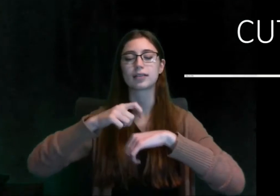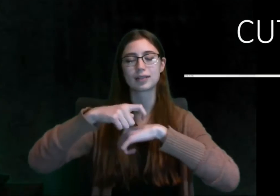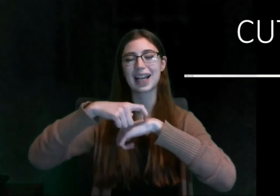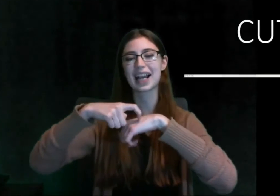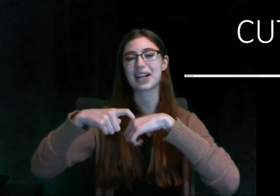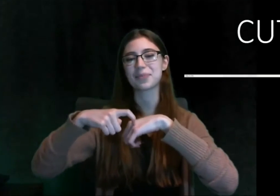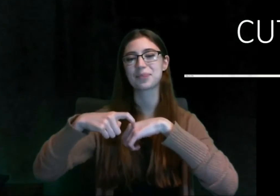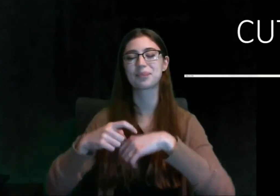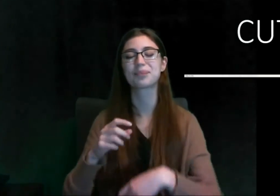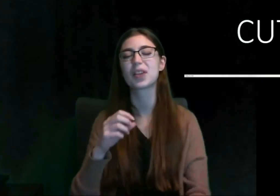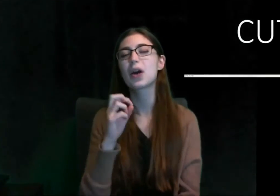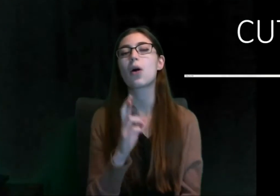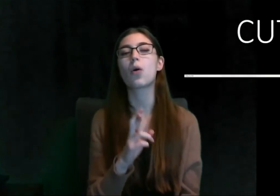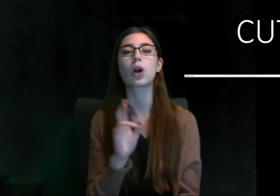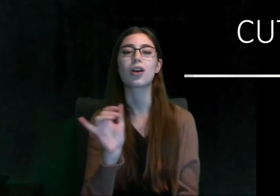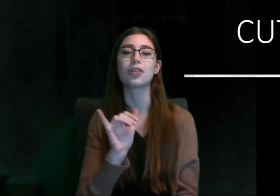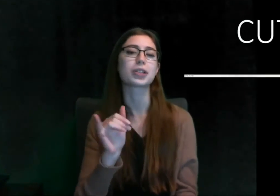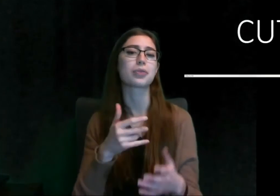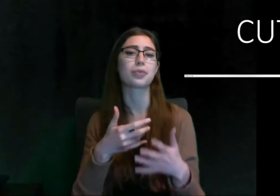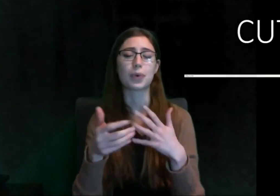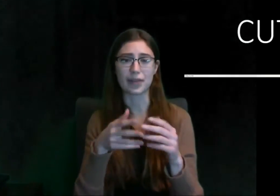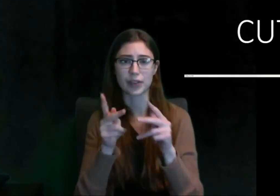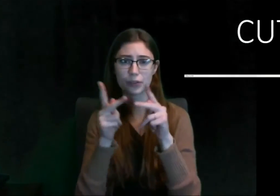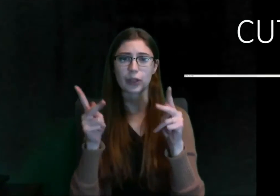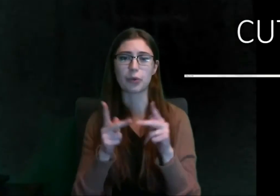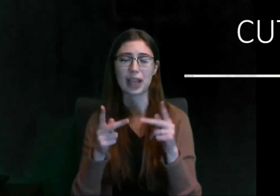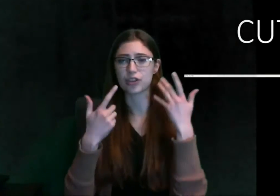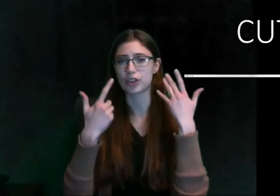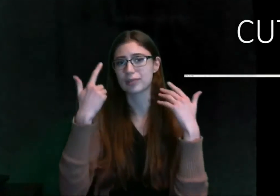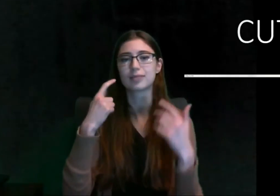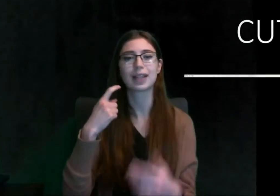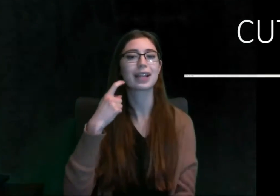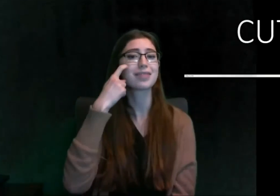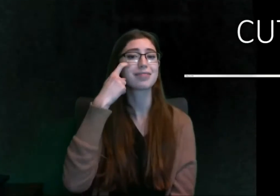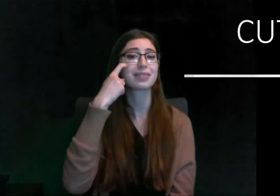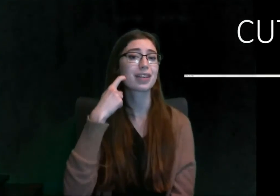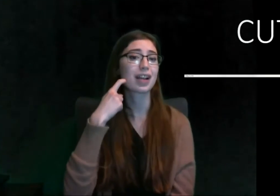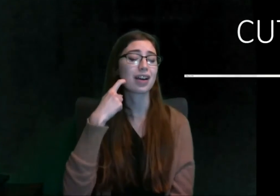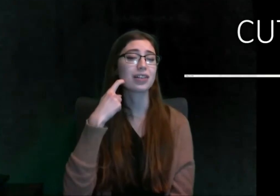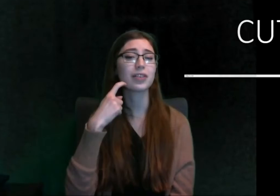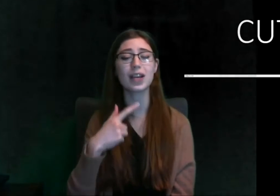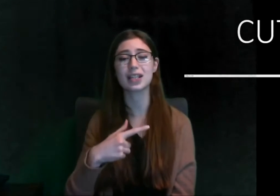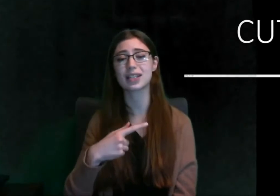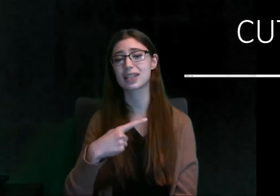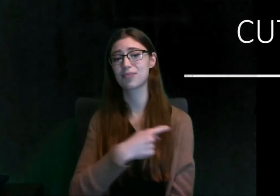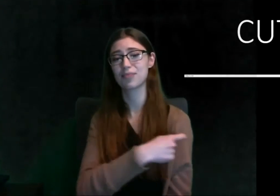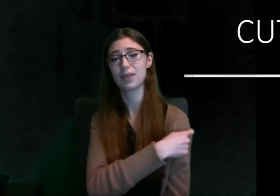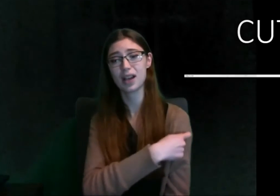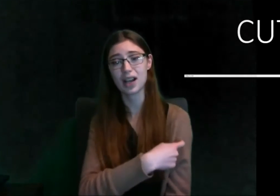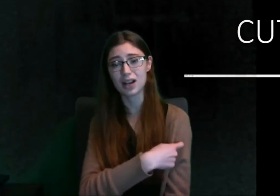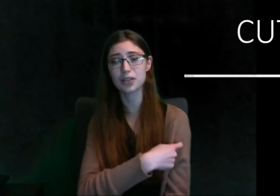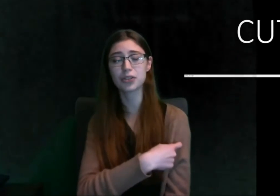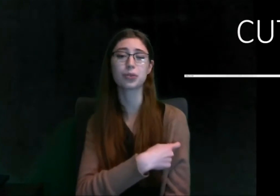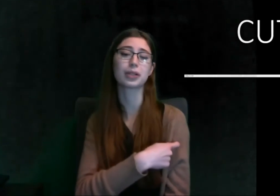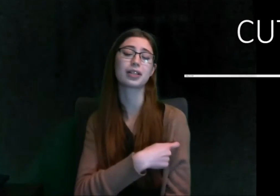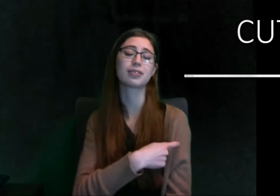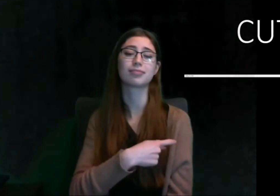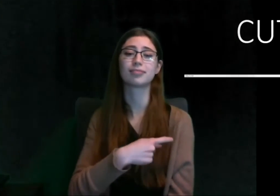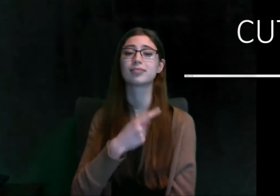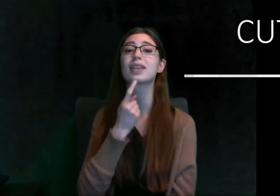Cut. Or also whatever location, like a cut on your face, a cut on your shoulder, a cut